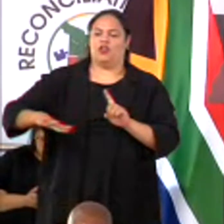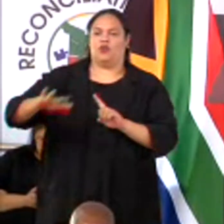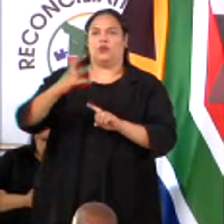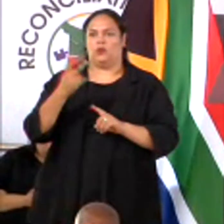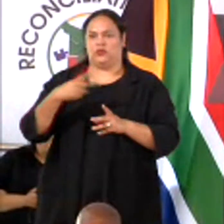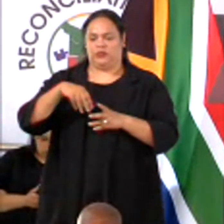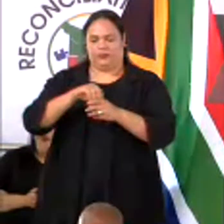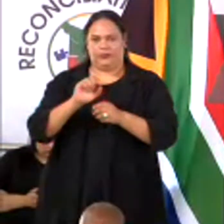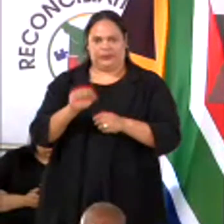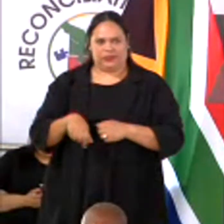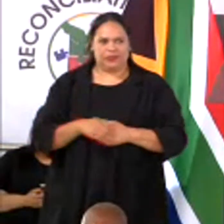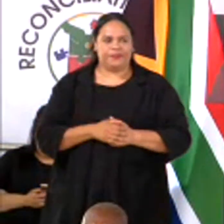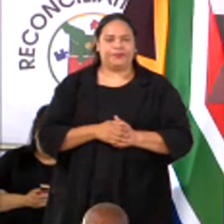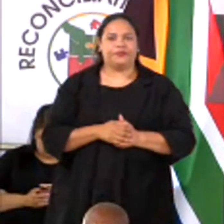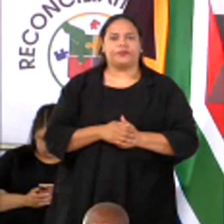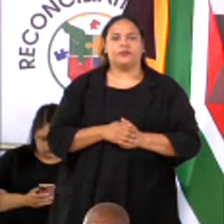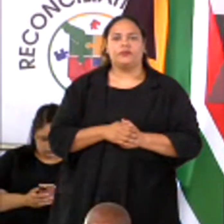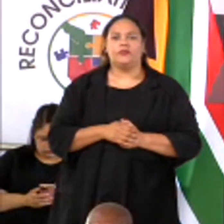well.